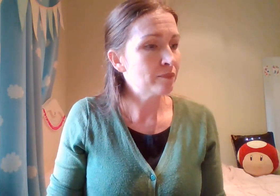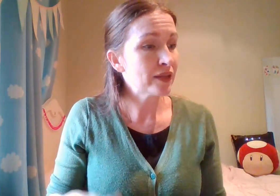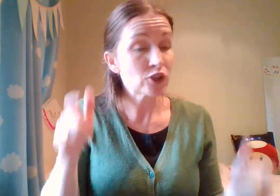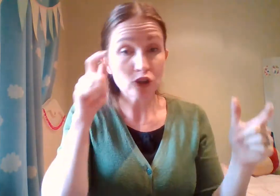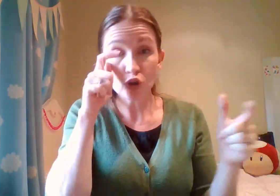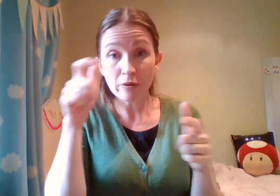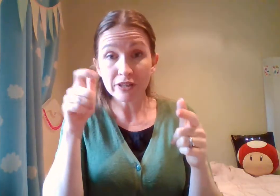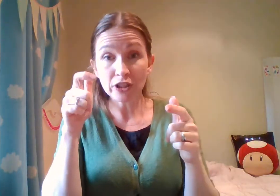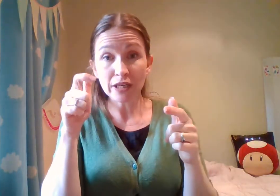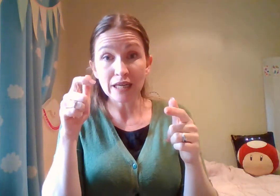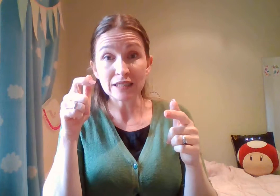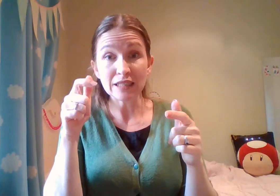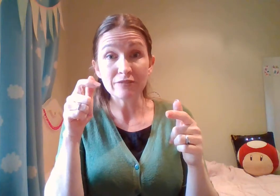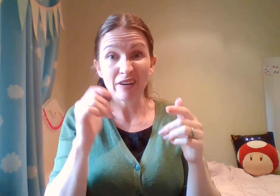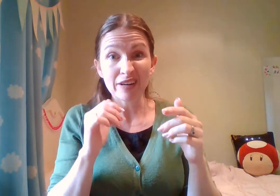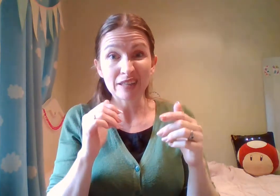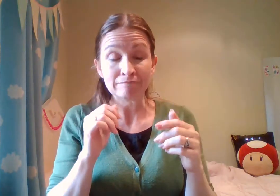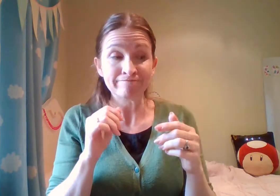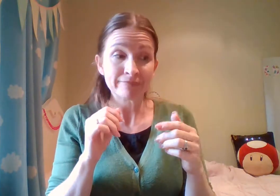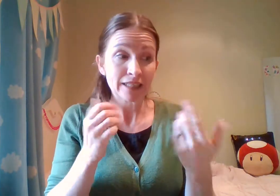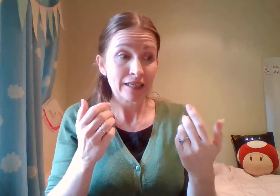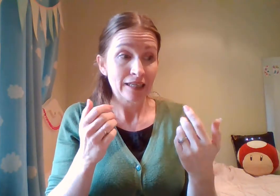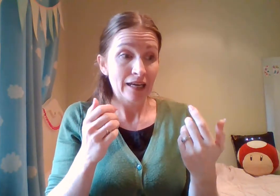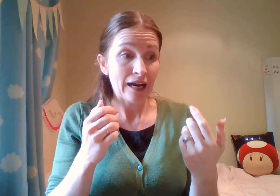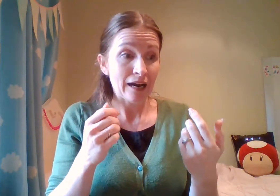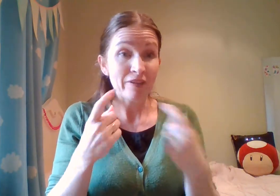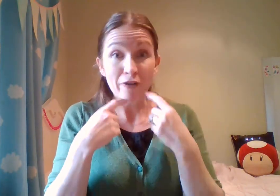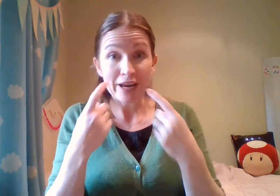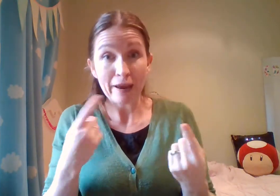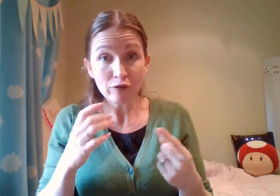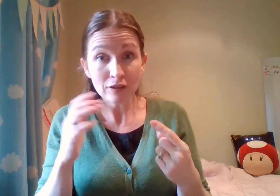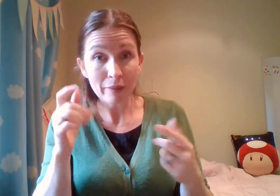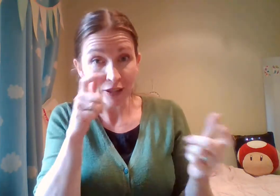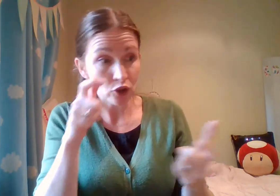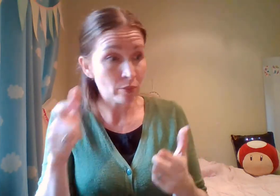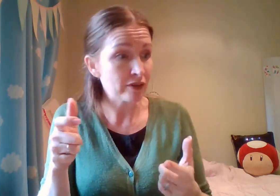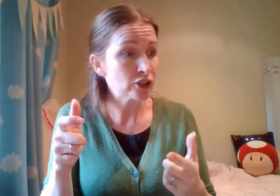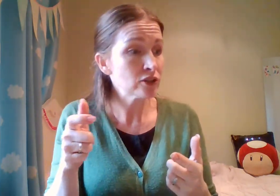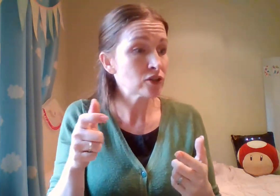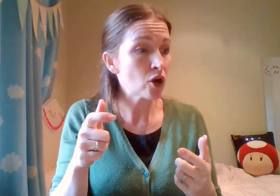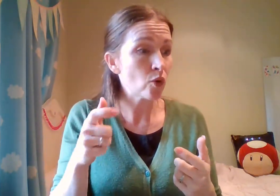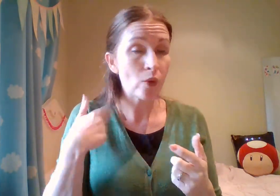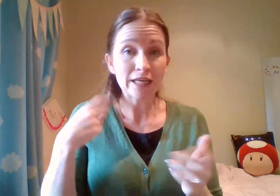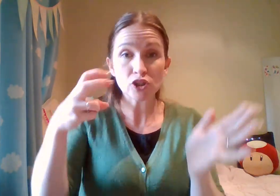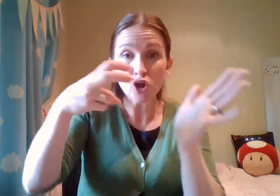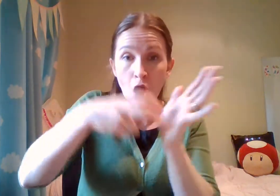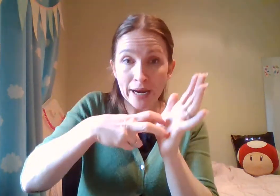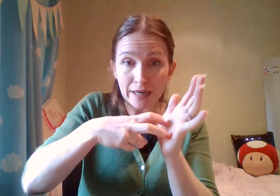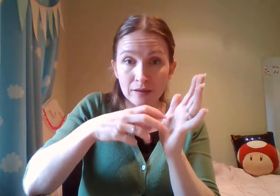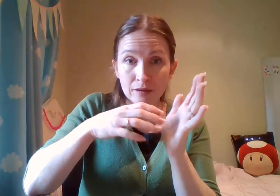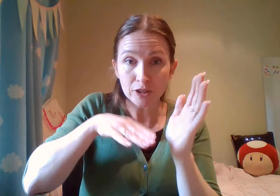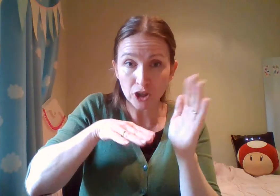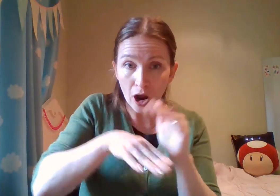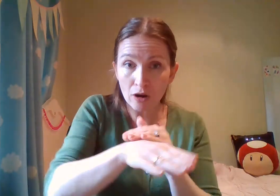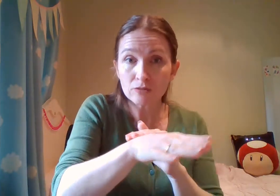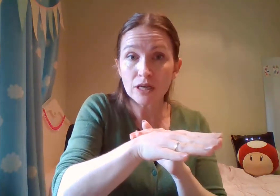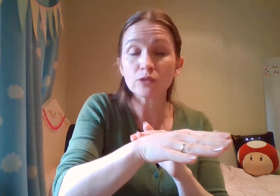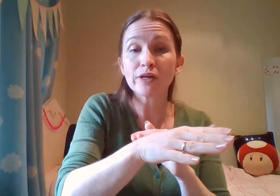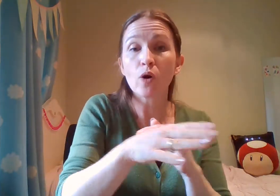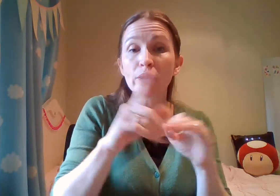So supervision is very, they're very careful about supervision. So we sign in the child as we go in with